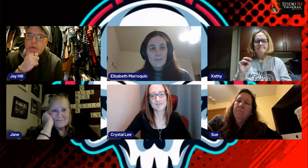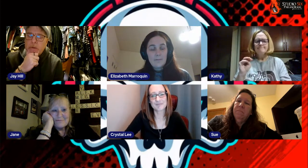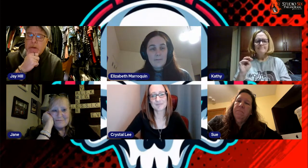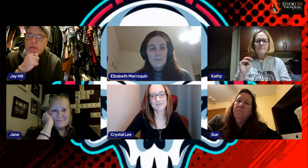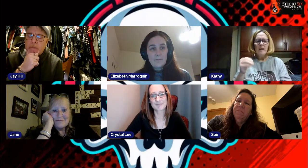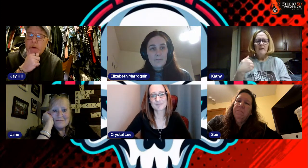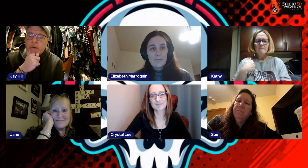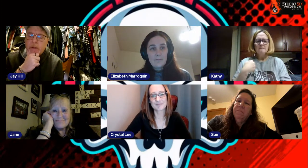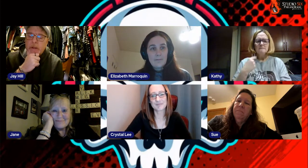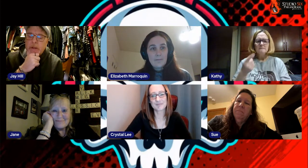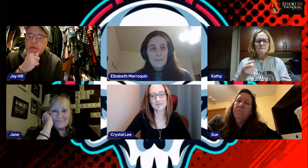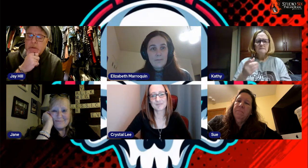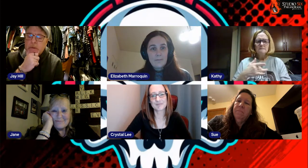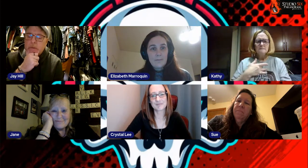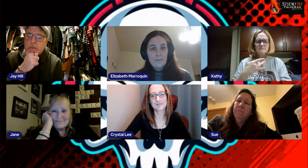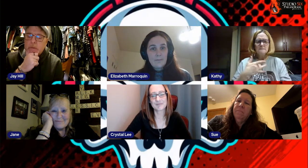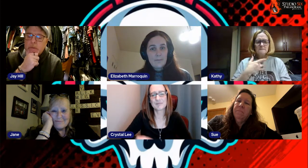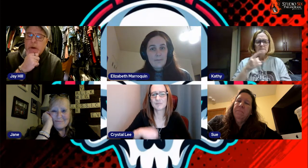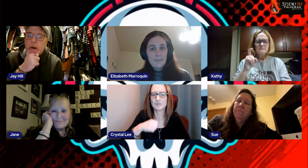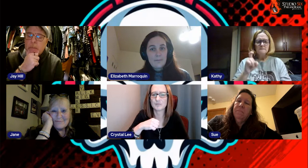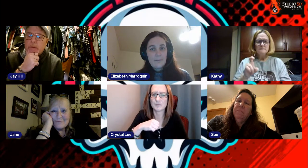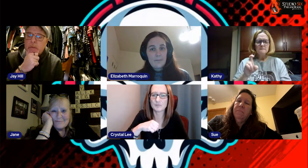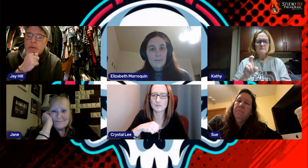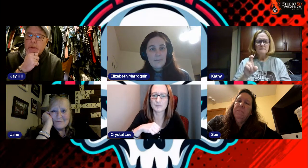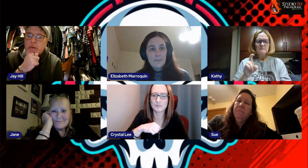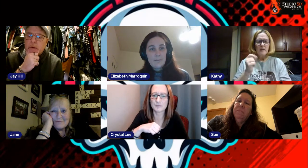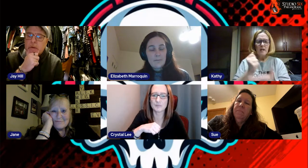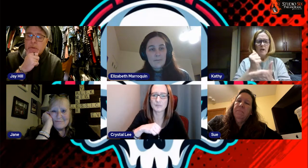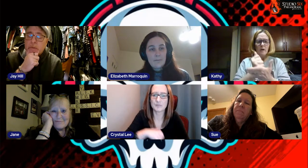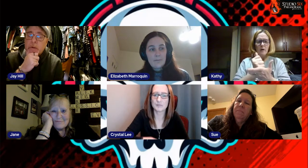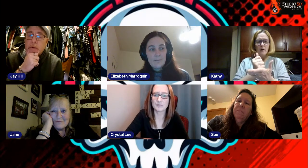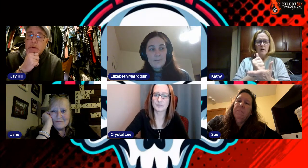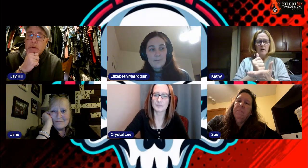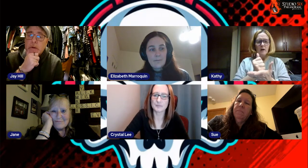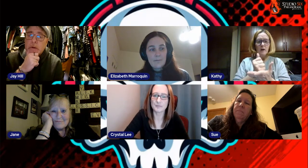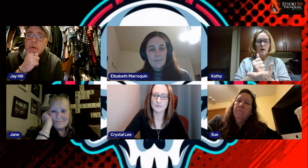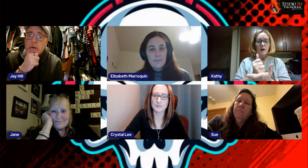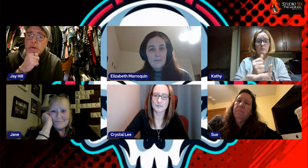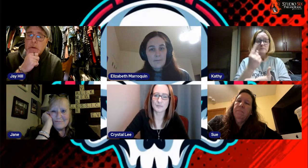Have you ever felt the need to help somebody cross over?